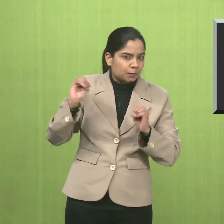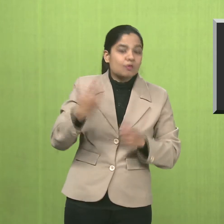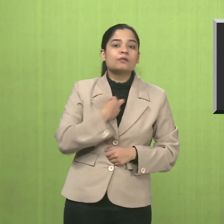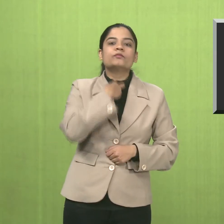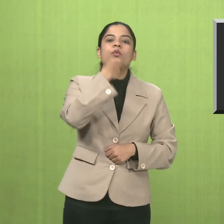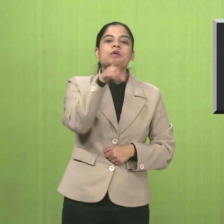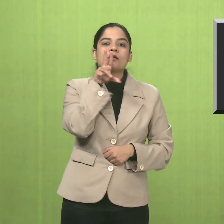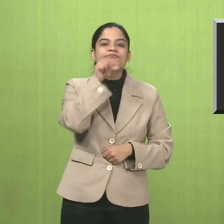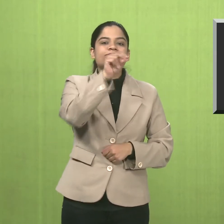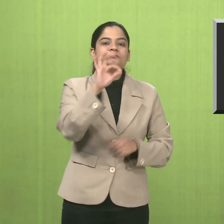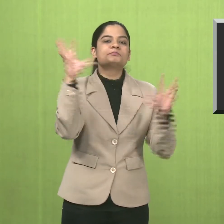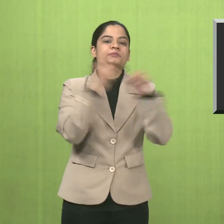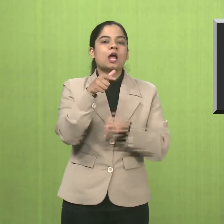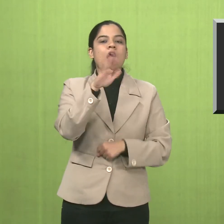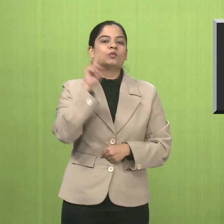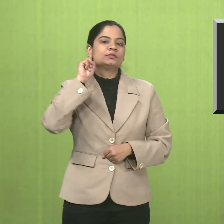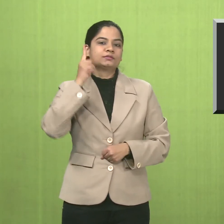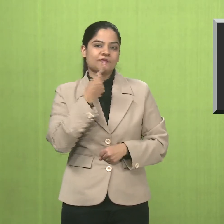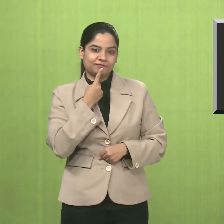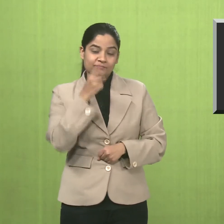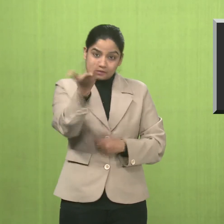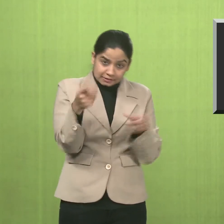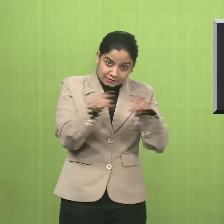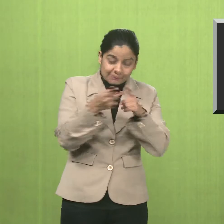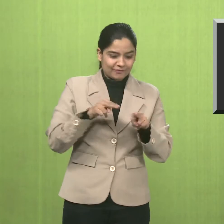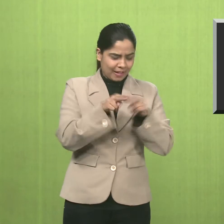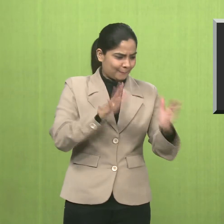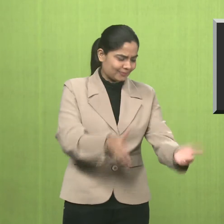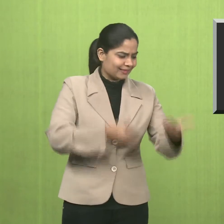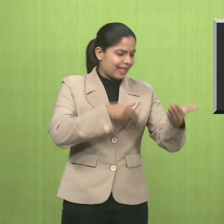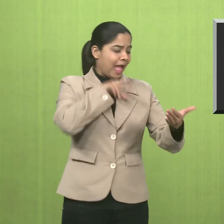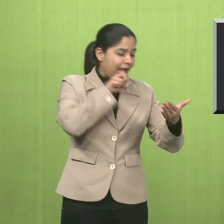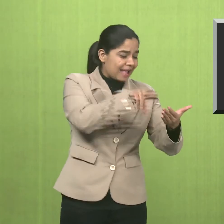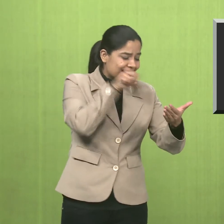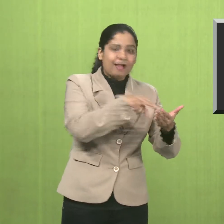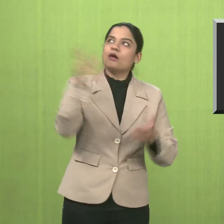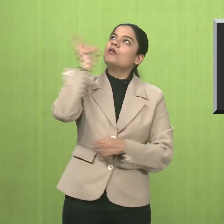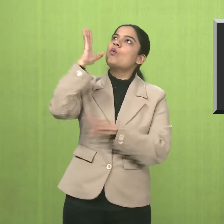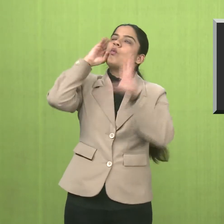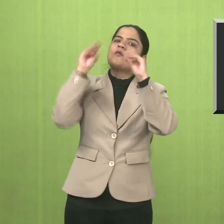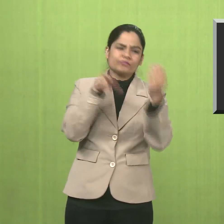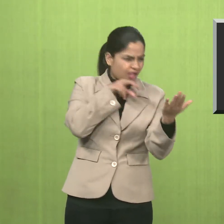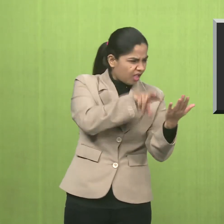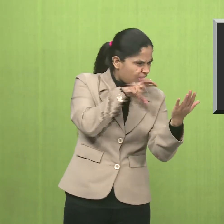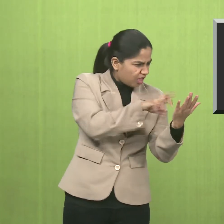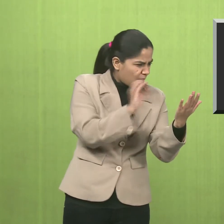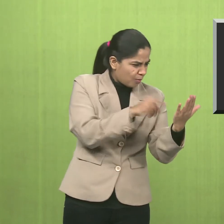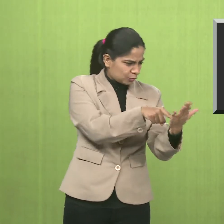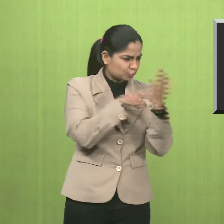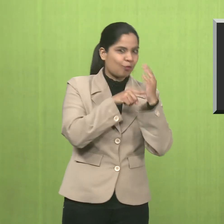and who can't speak is someone who's called a deaf person. The family gets to know that the person or the baby is deaf when the baby